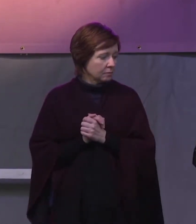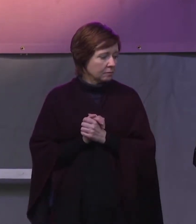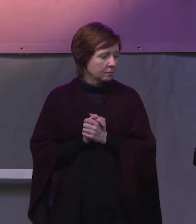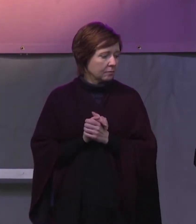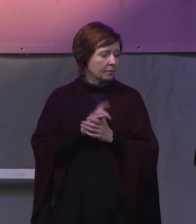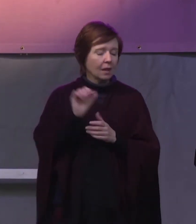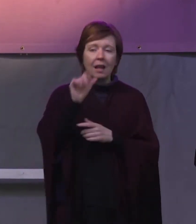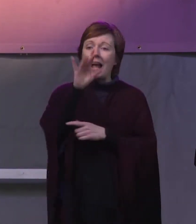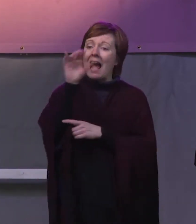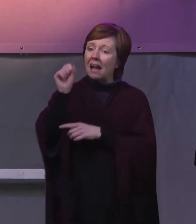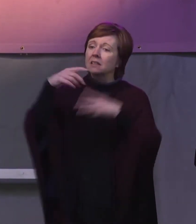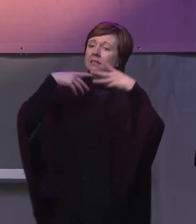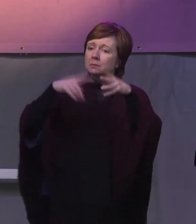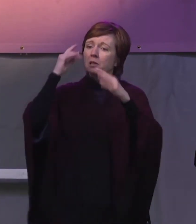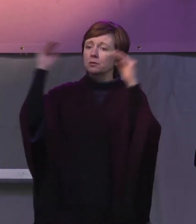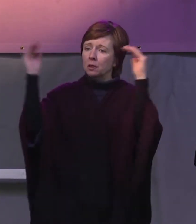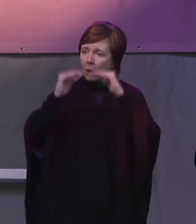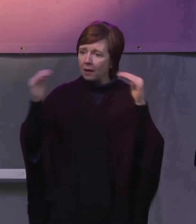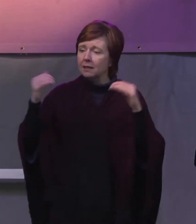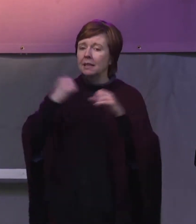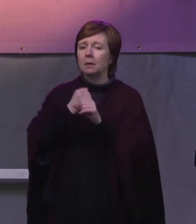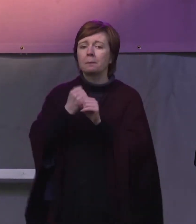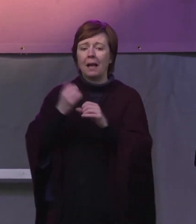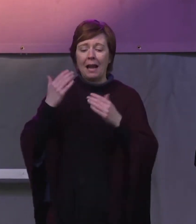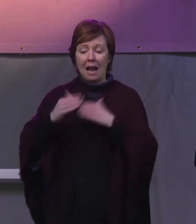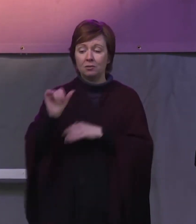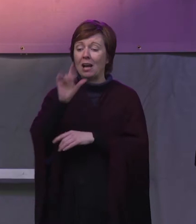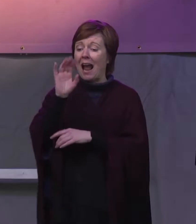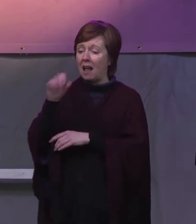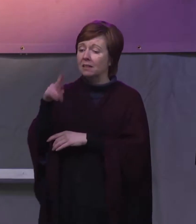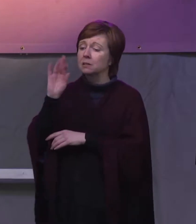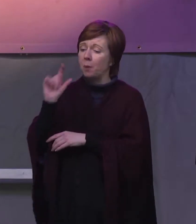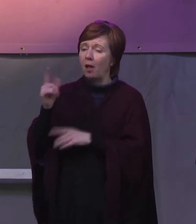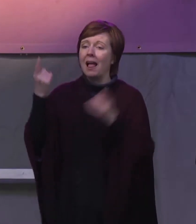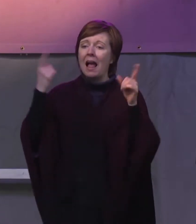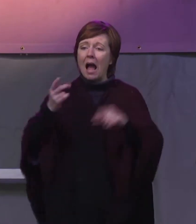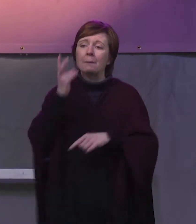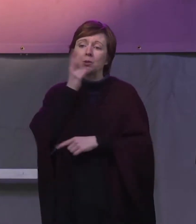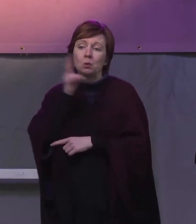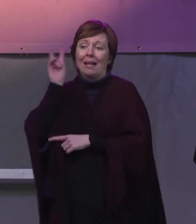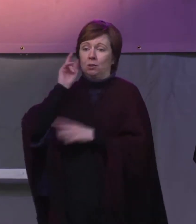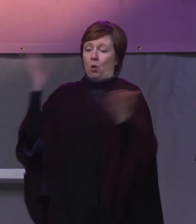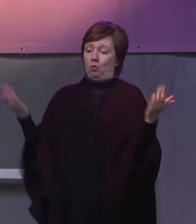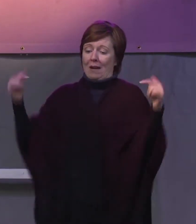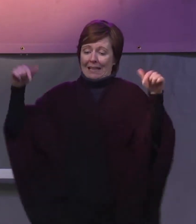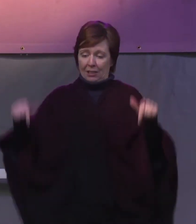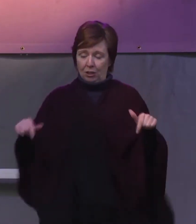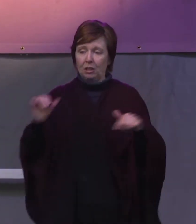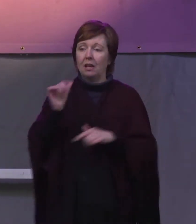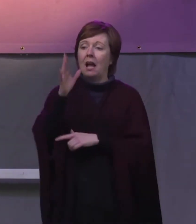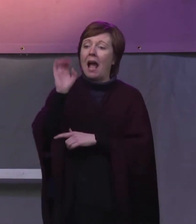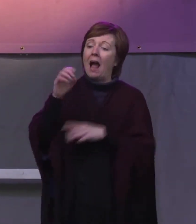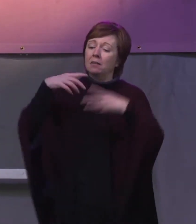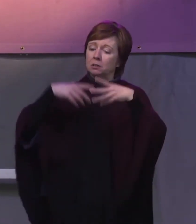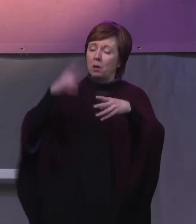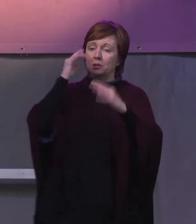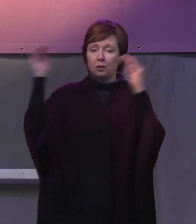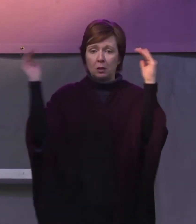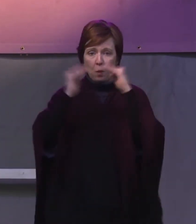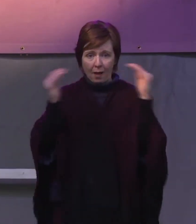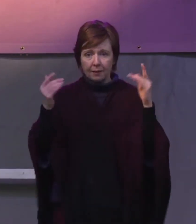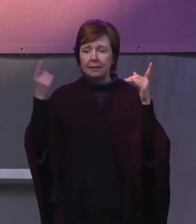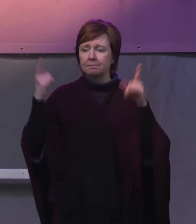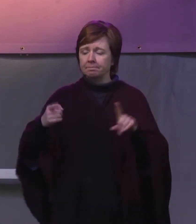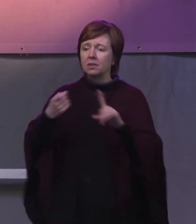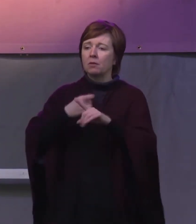Alice's March for Equality, named after suffragist Alice Paul, happened 2 days ago right here. Alice's March for Equality was